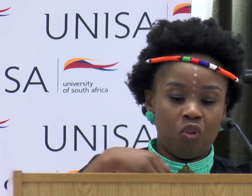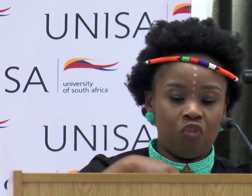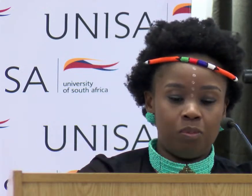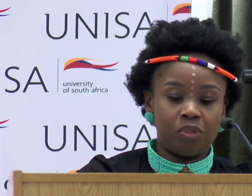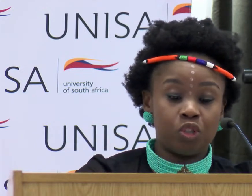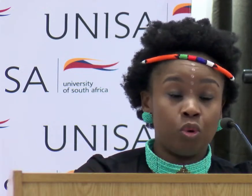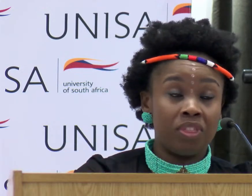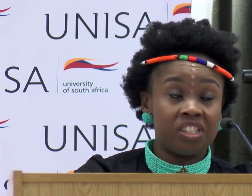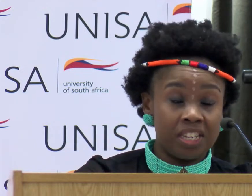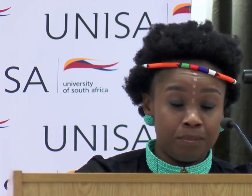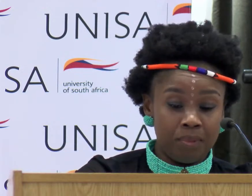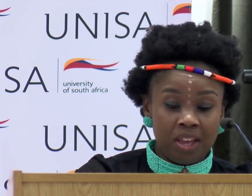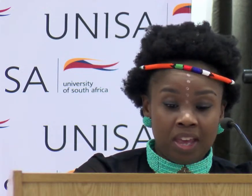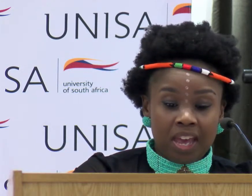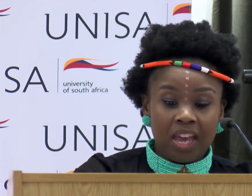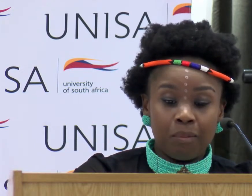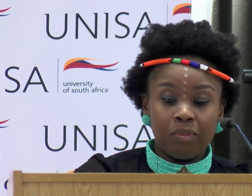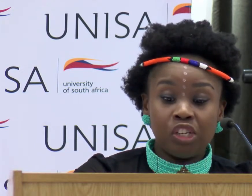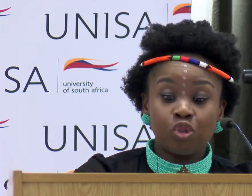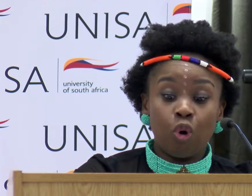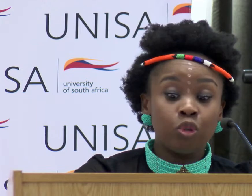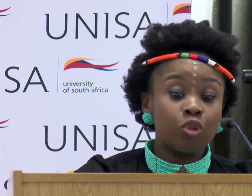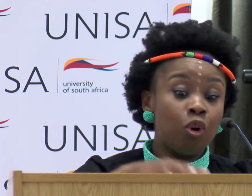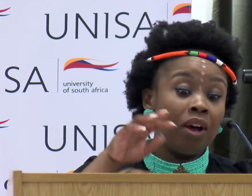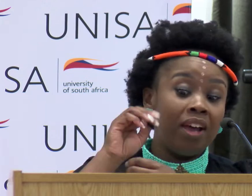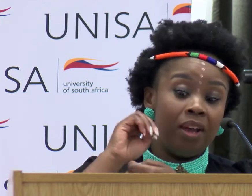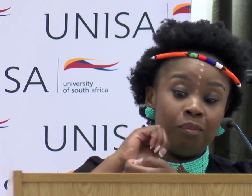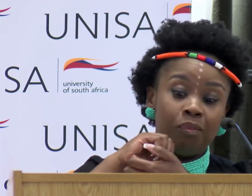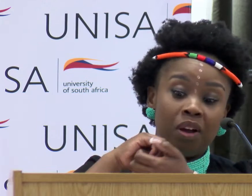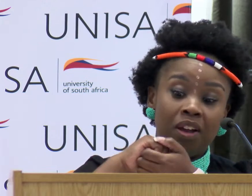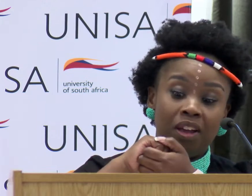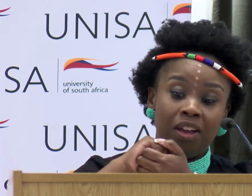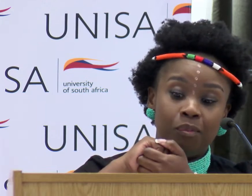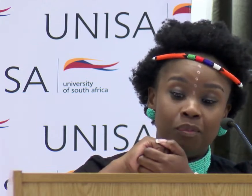to Proverbs. So the team is also